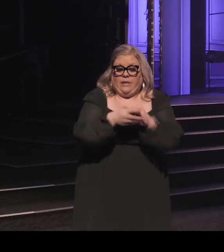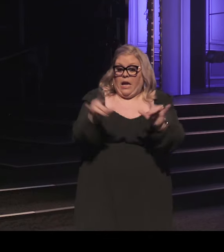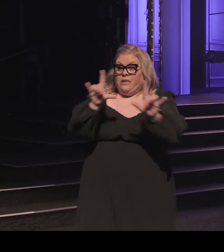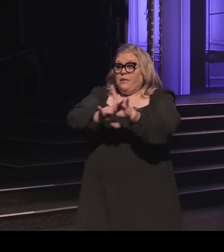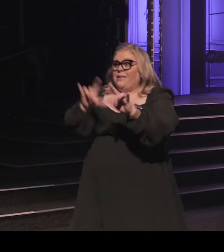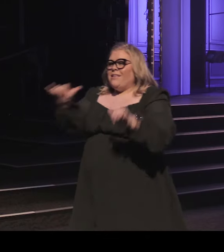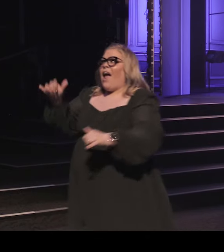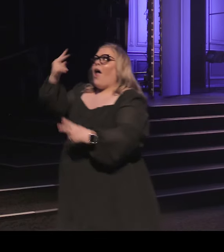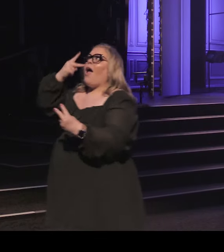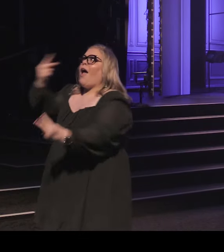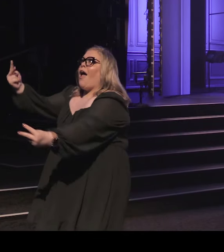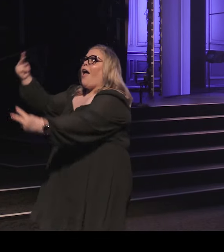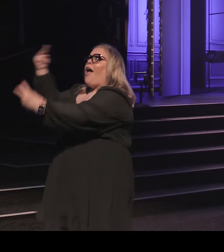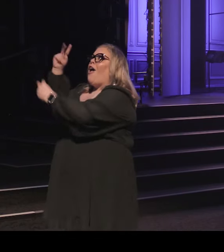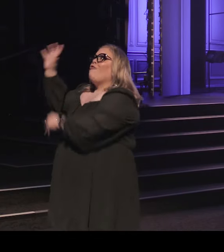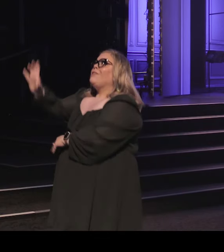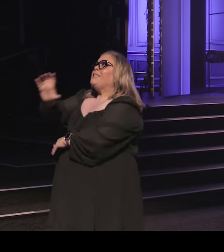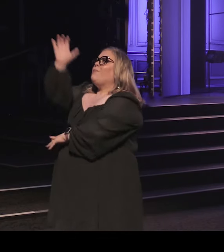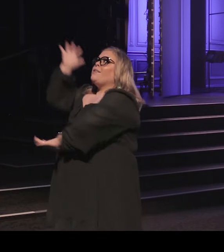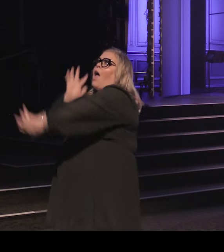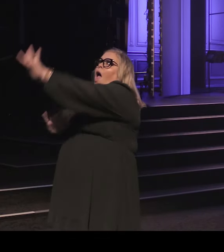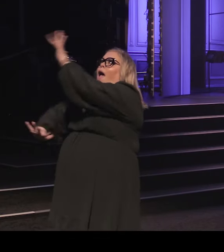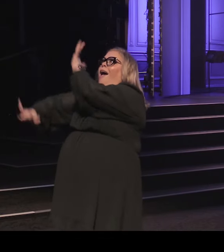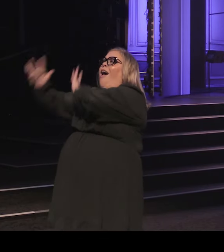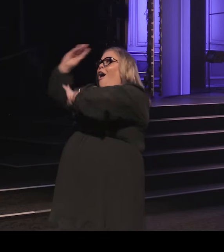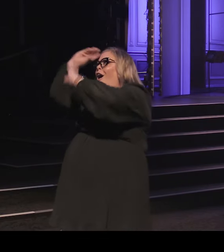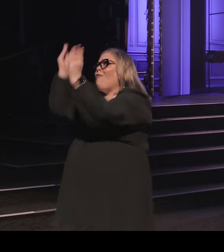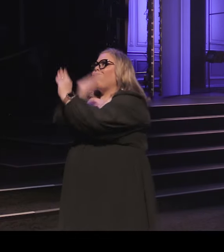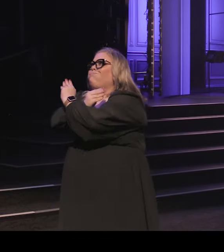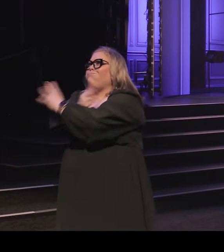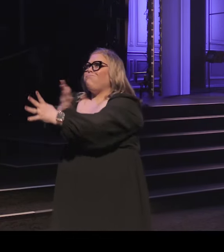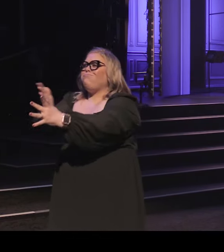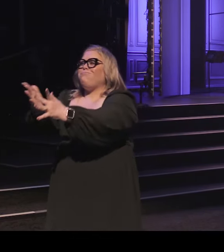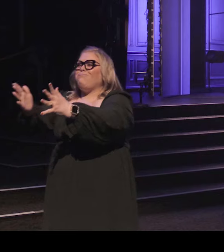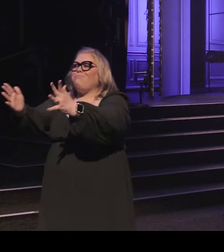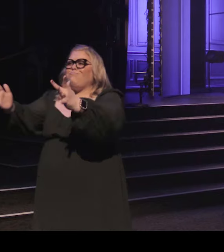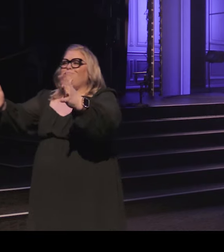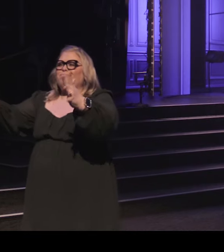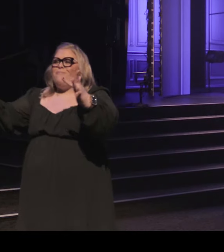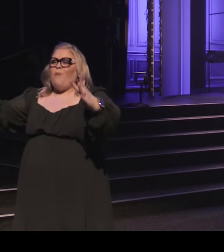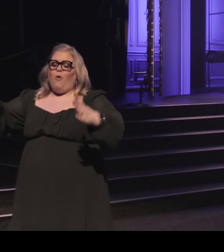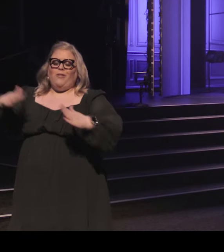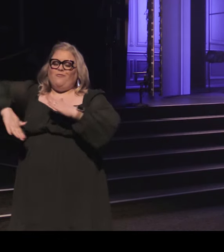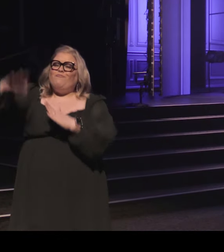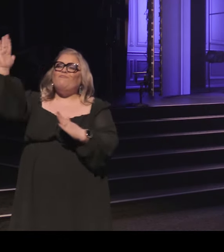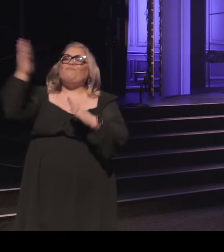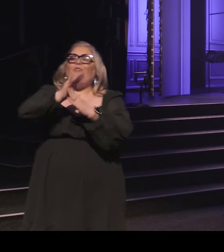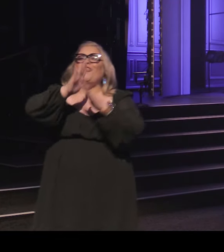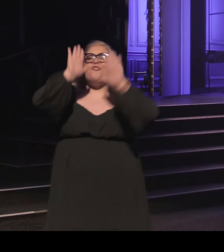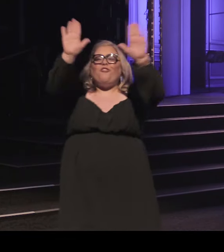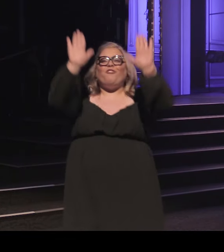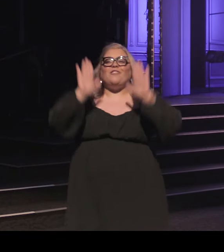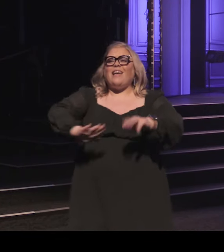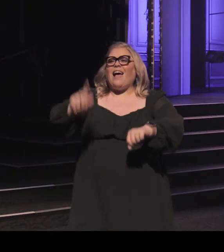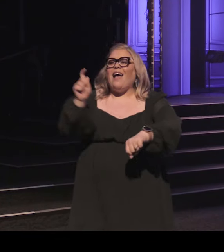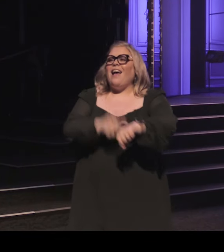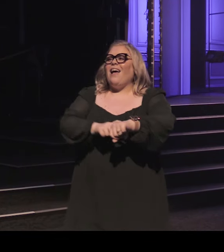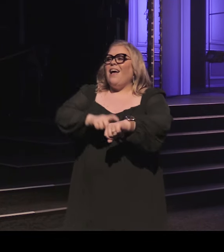and tales, the glories of Christmases long ago. It's the most